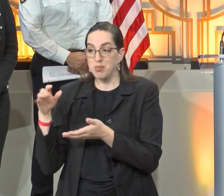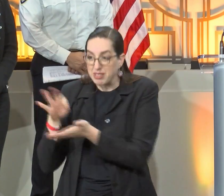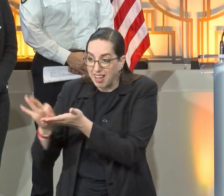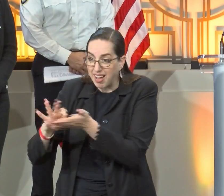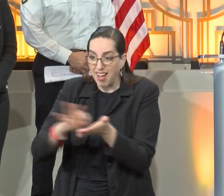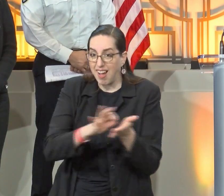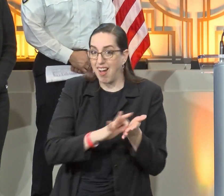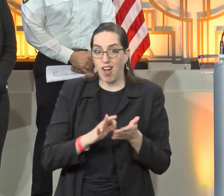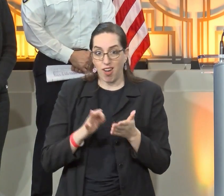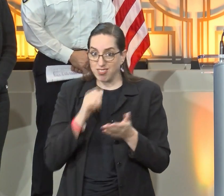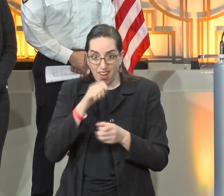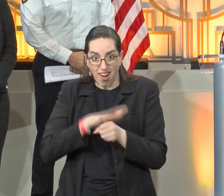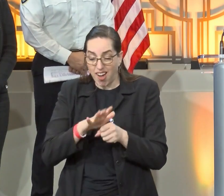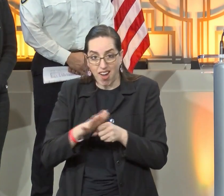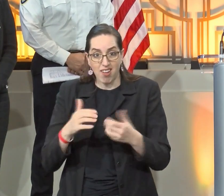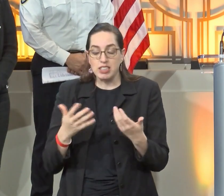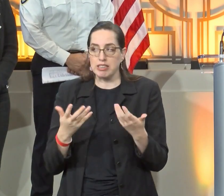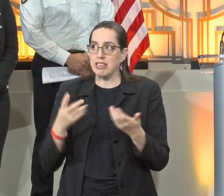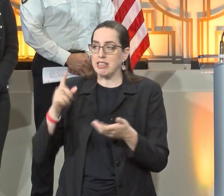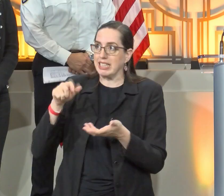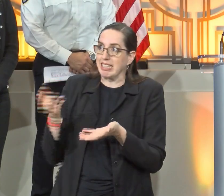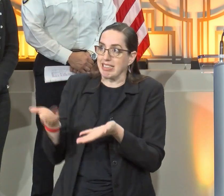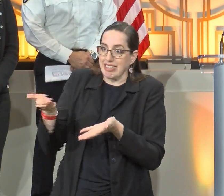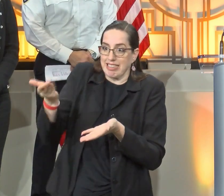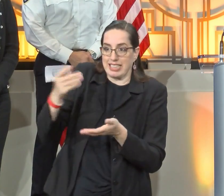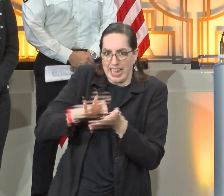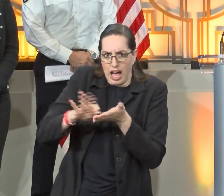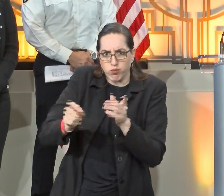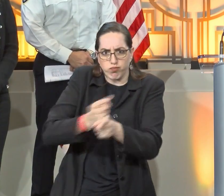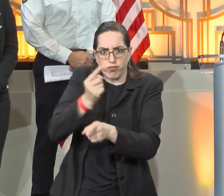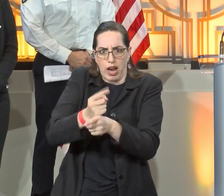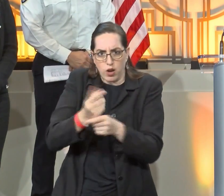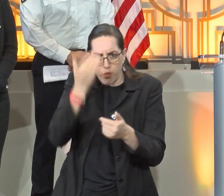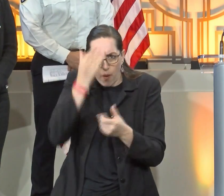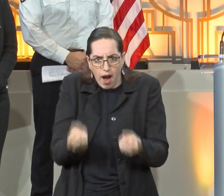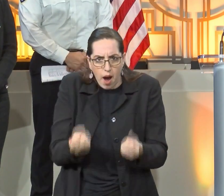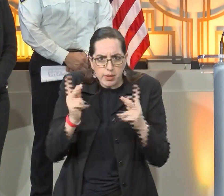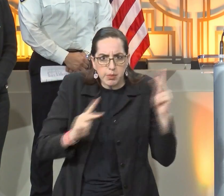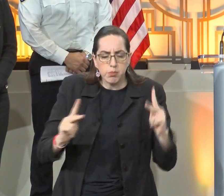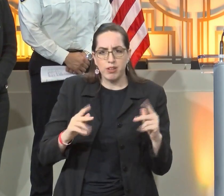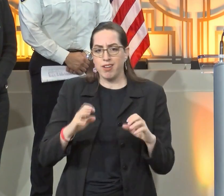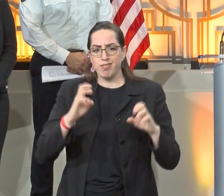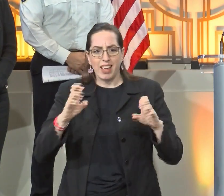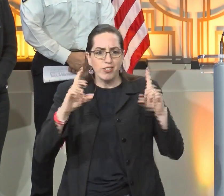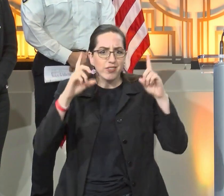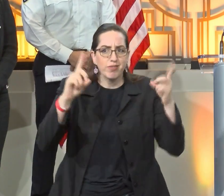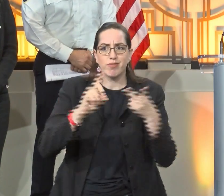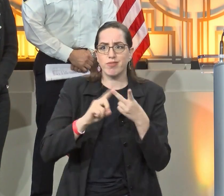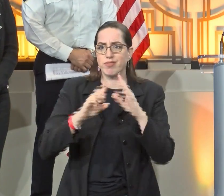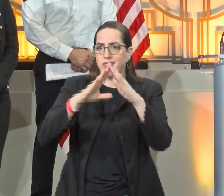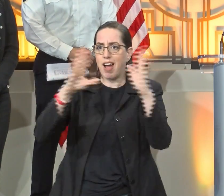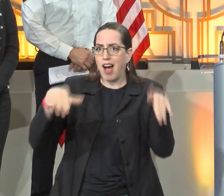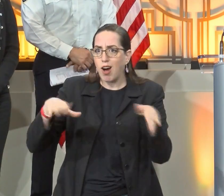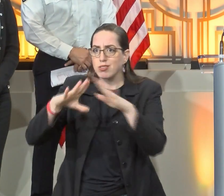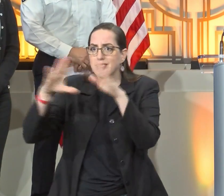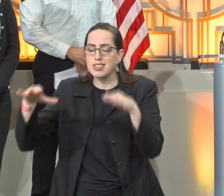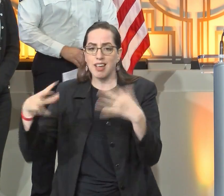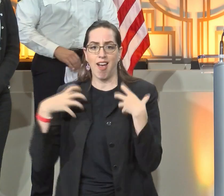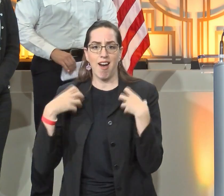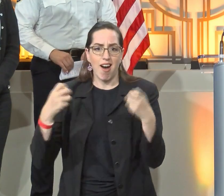that we fail to count. And we need that money for education, housing, health care,